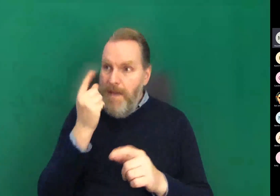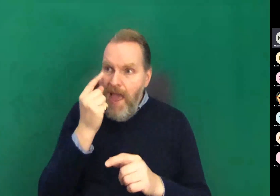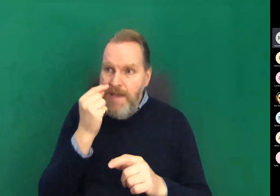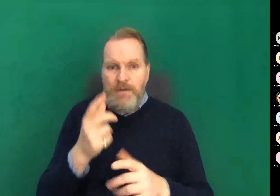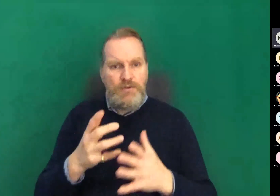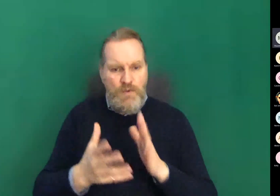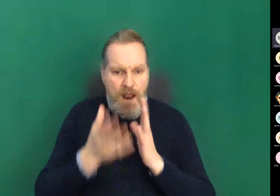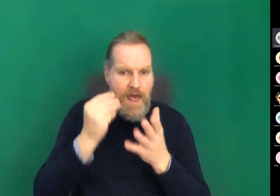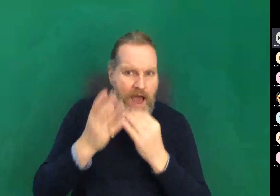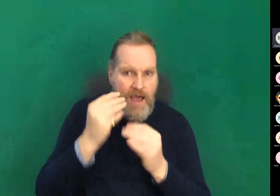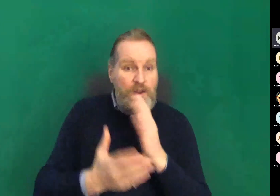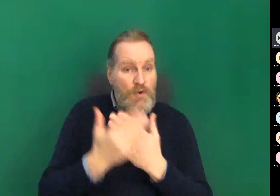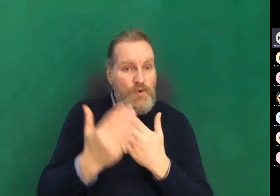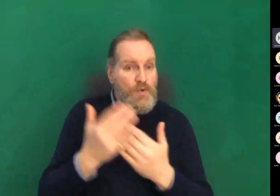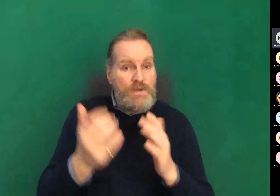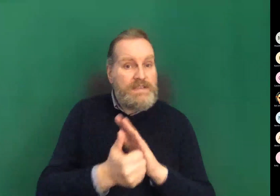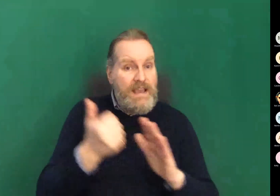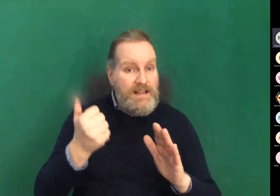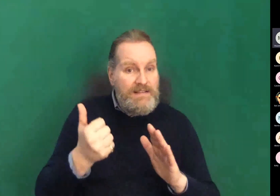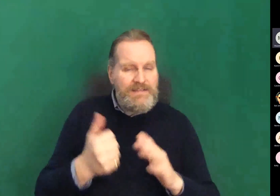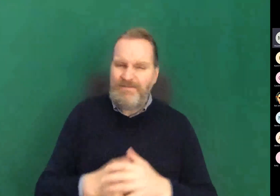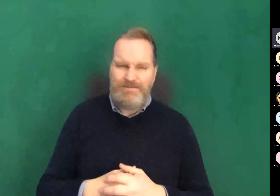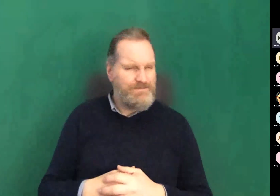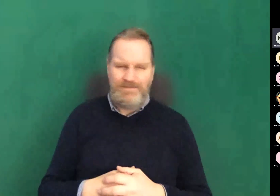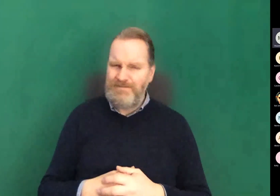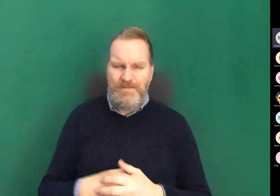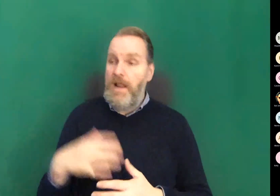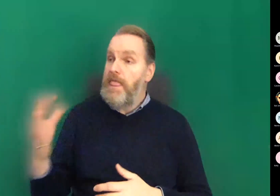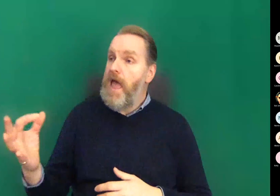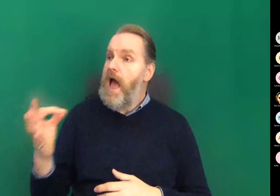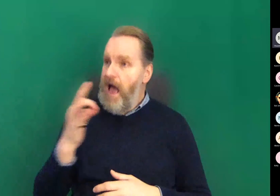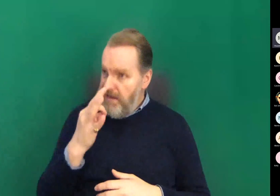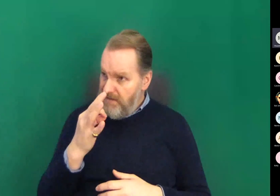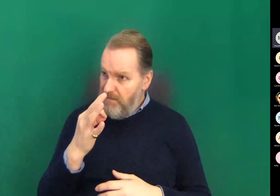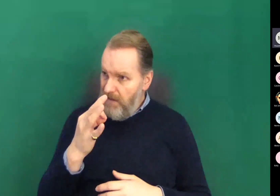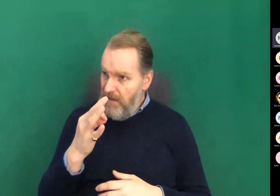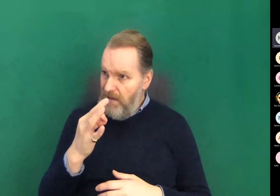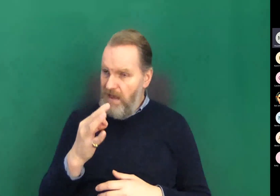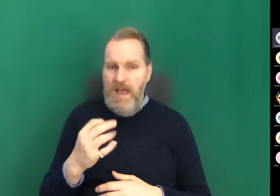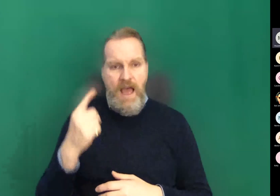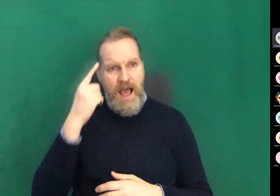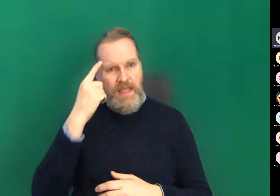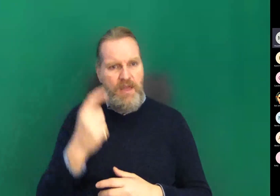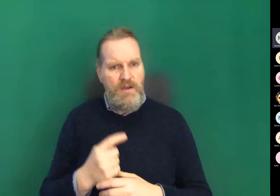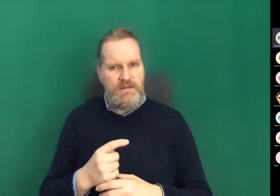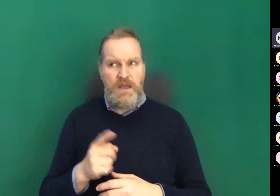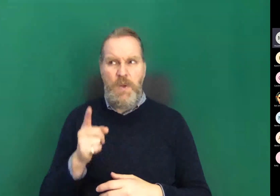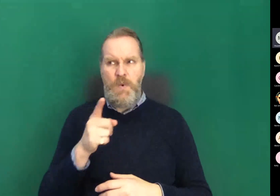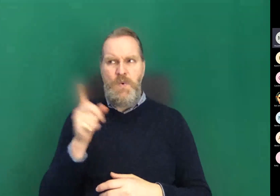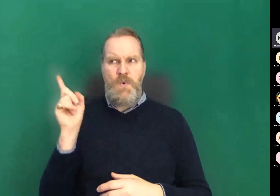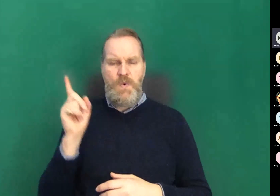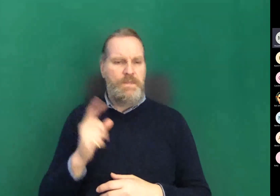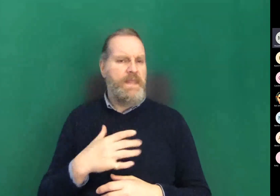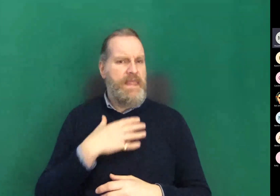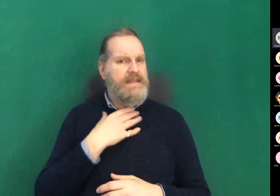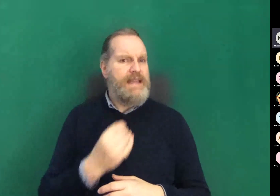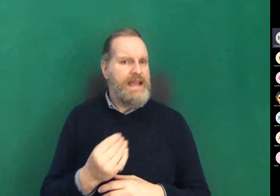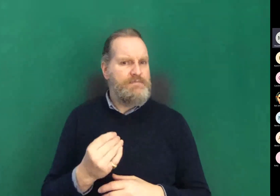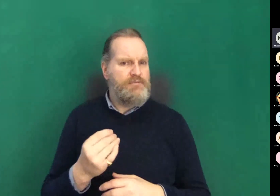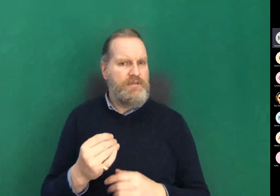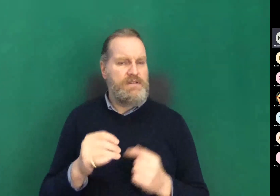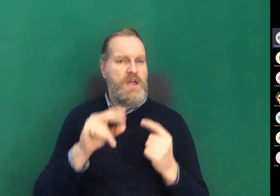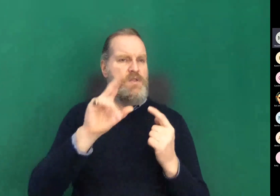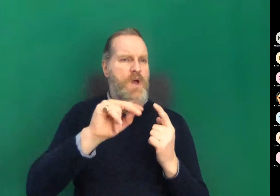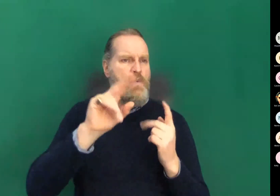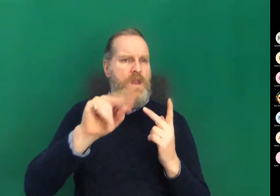skills? Not on your life. I thought, wow, they must be desperate. Everyone else must have passed